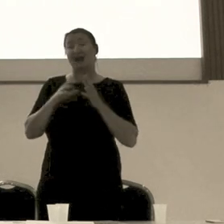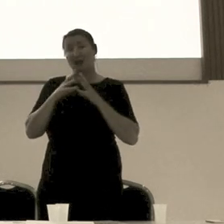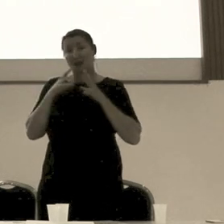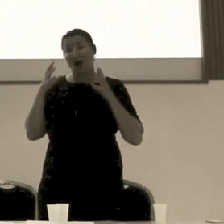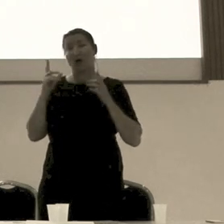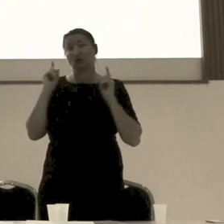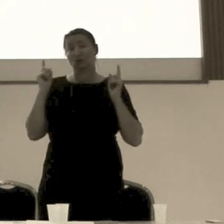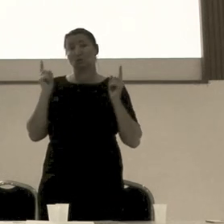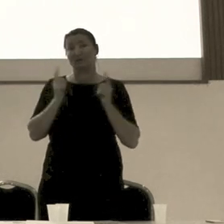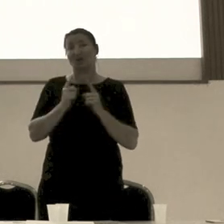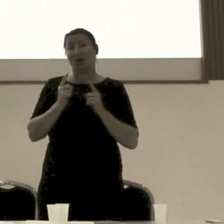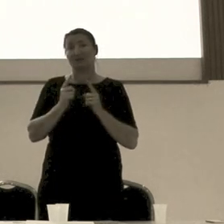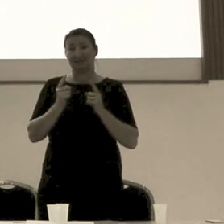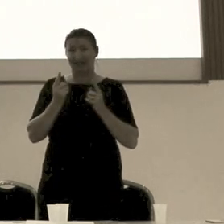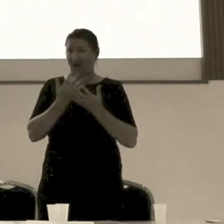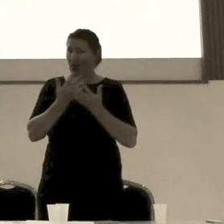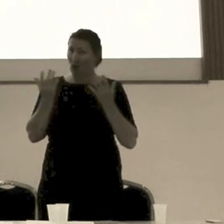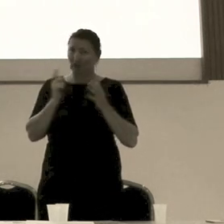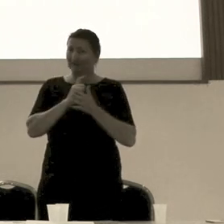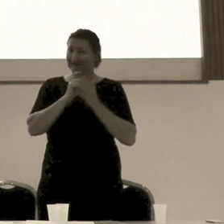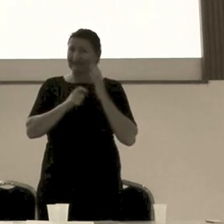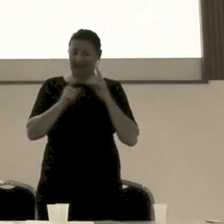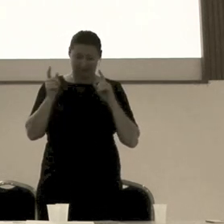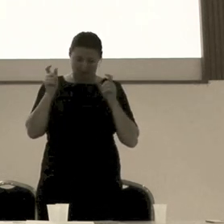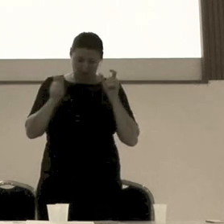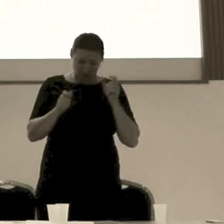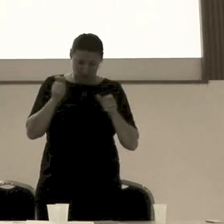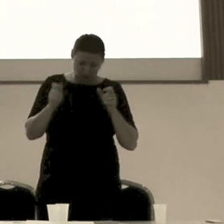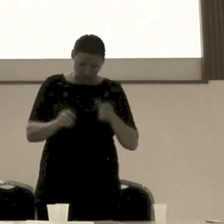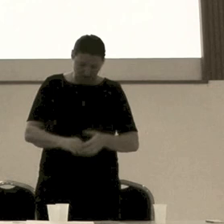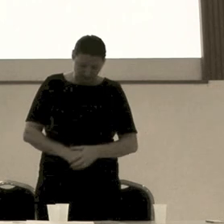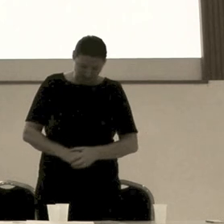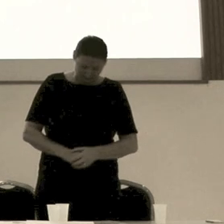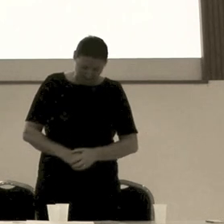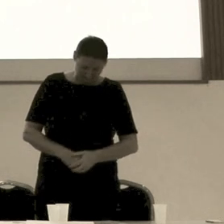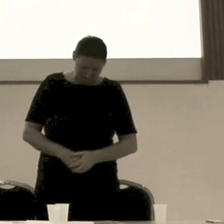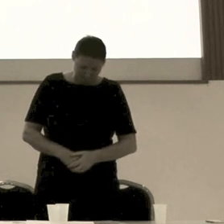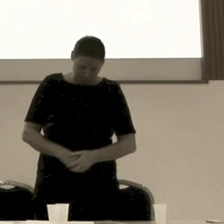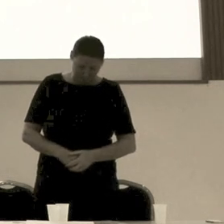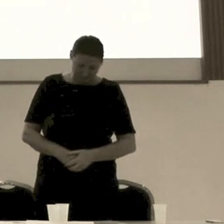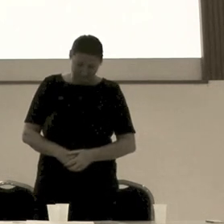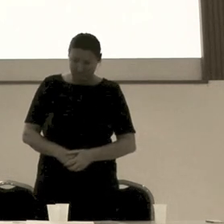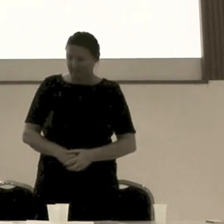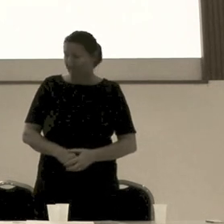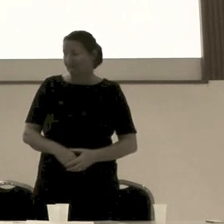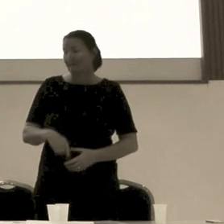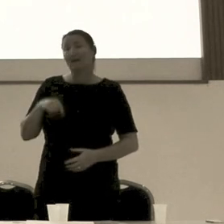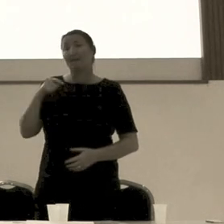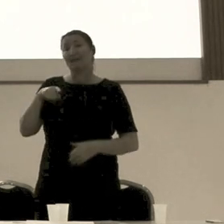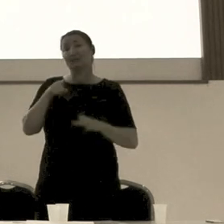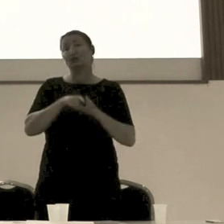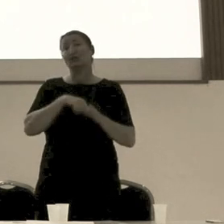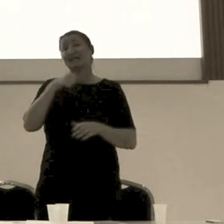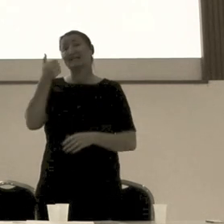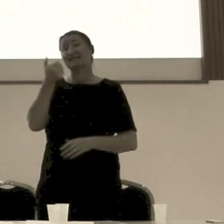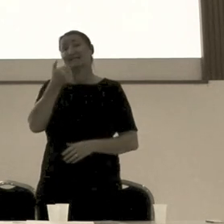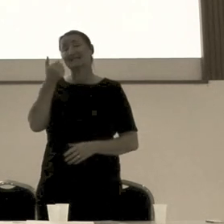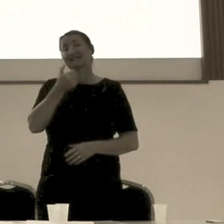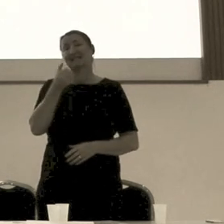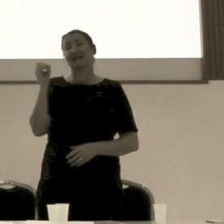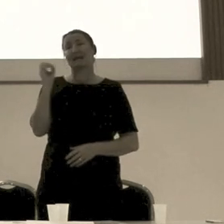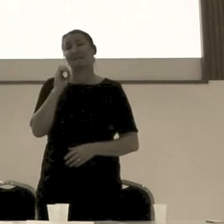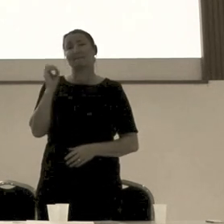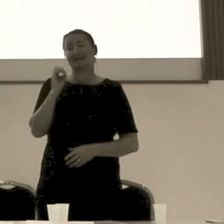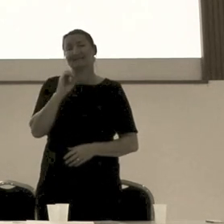of disabled students is quite sizable. As of this academic year, nearly 16% or